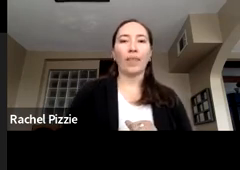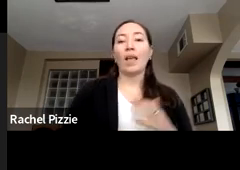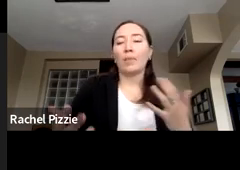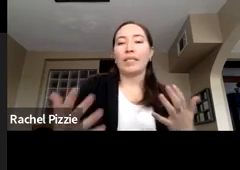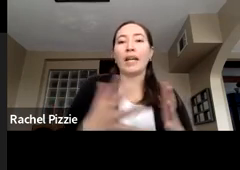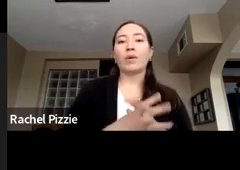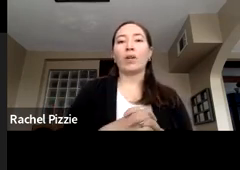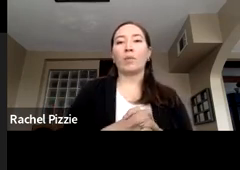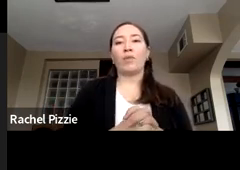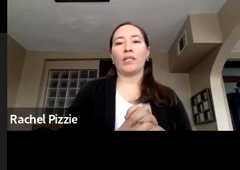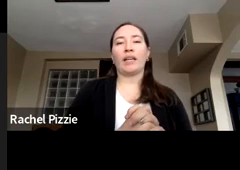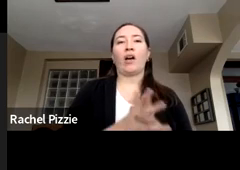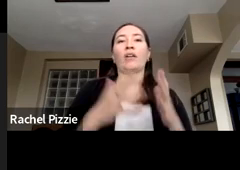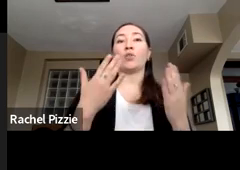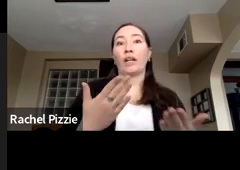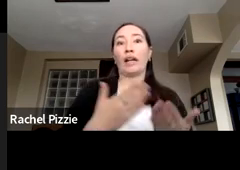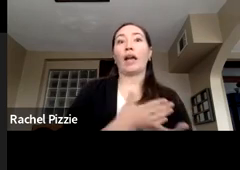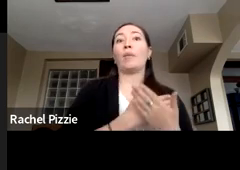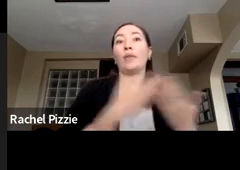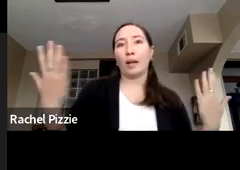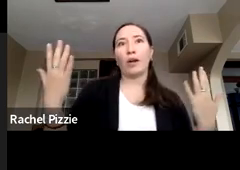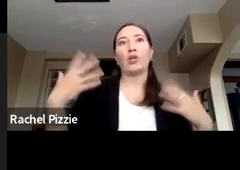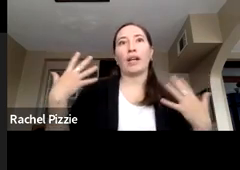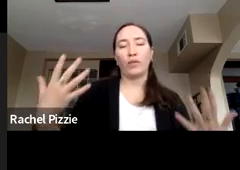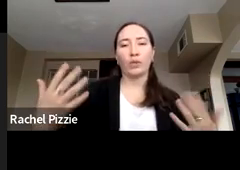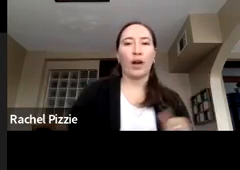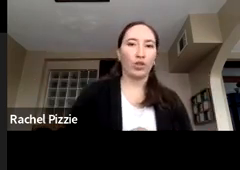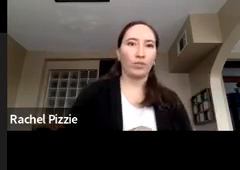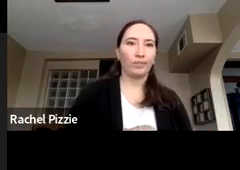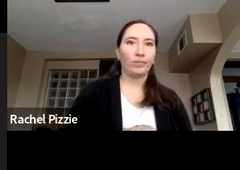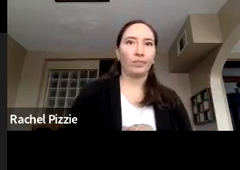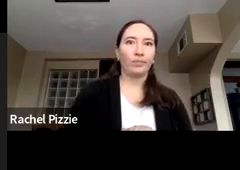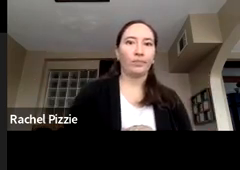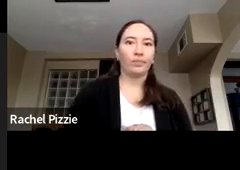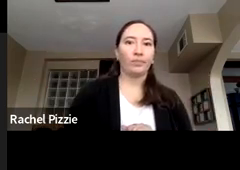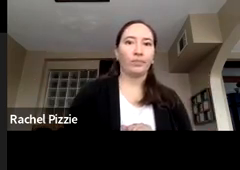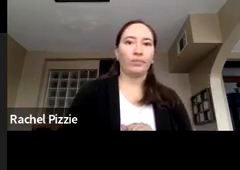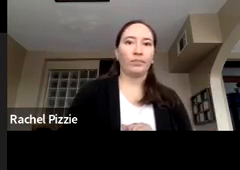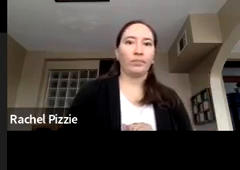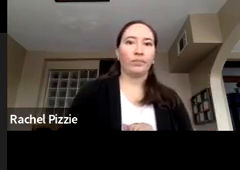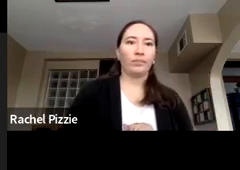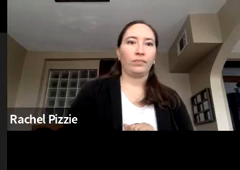Okay, but today we're going to be focusing on creating a blank project from scratch.